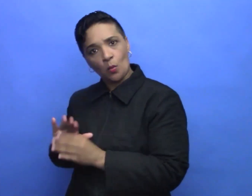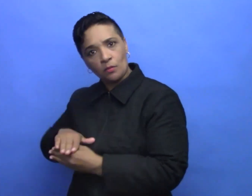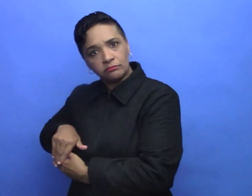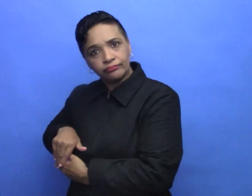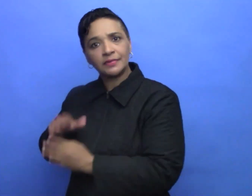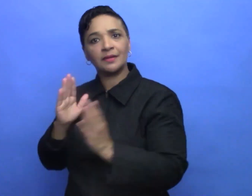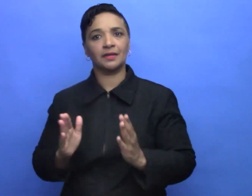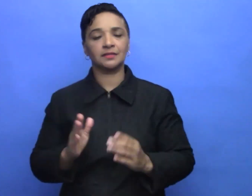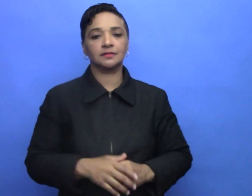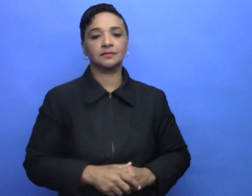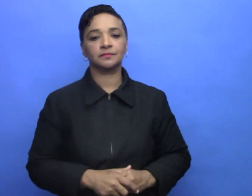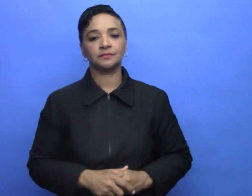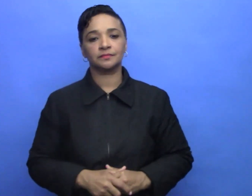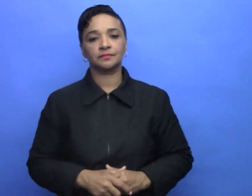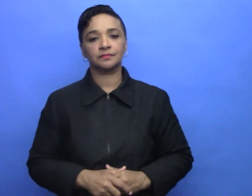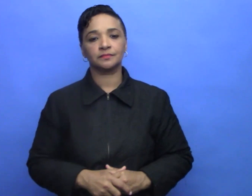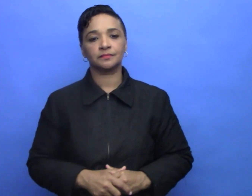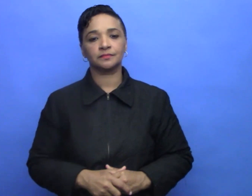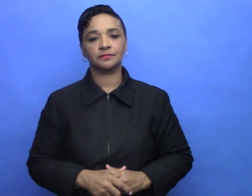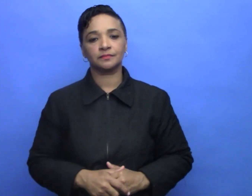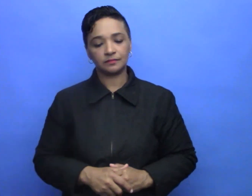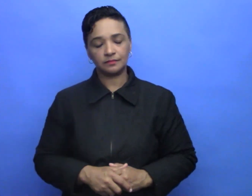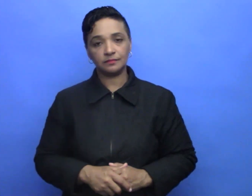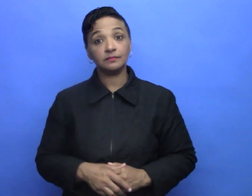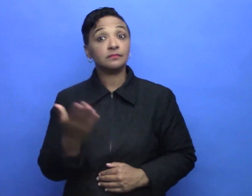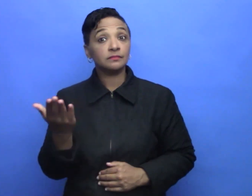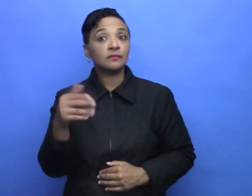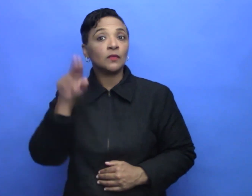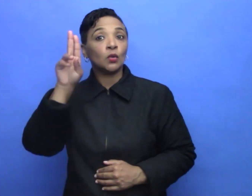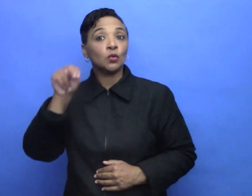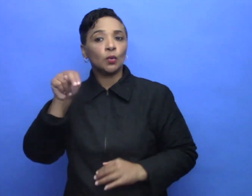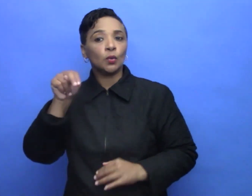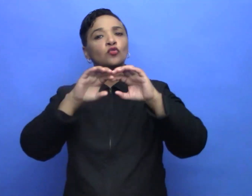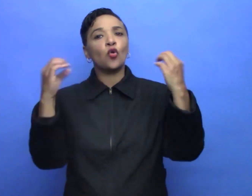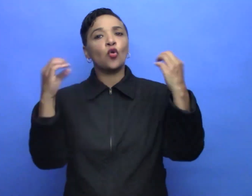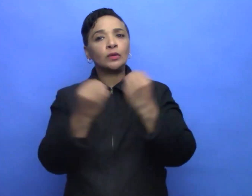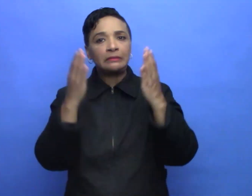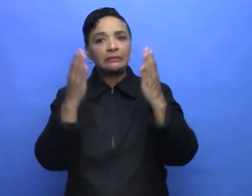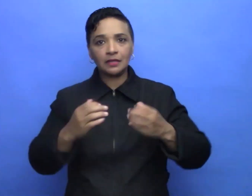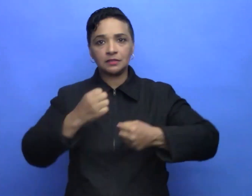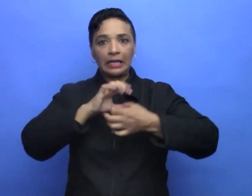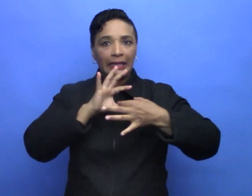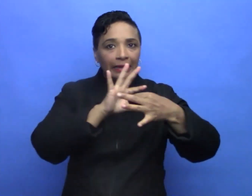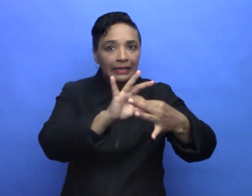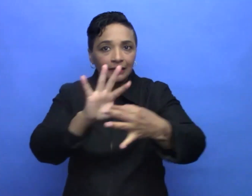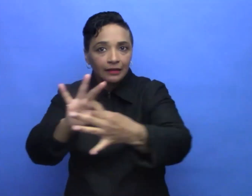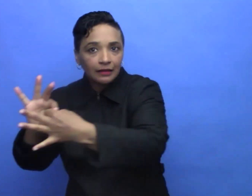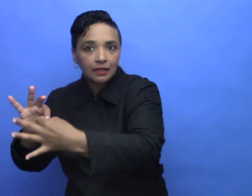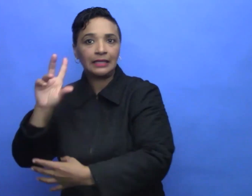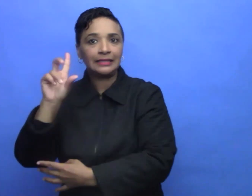So I think if the UN organizations would collaborate with grassroots organizations to hold community